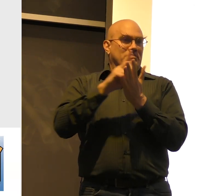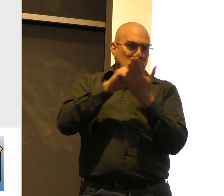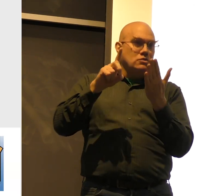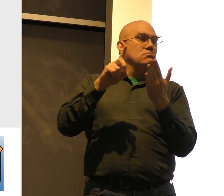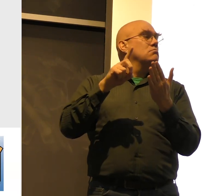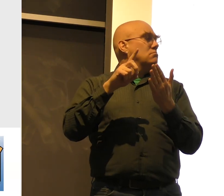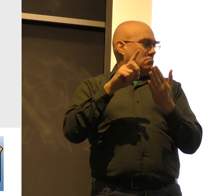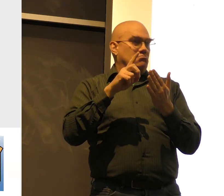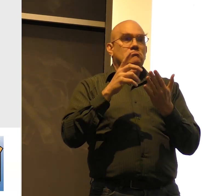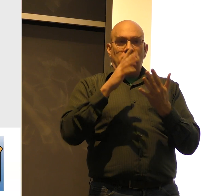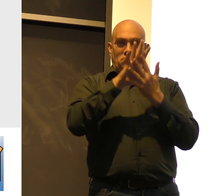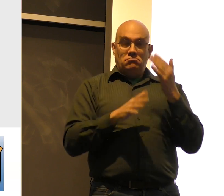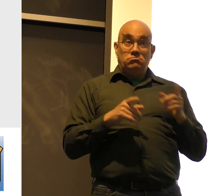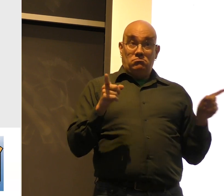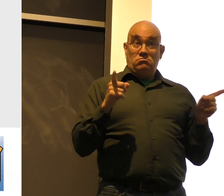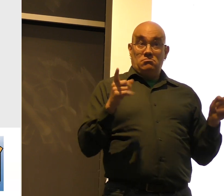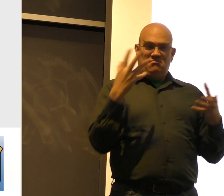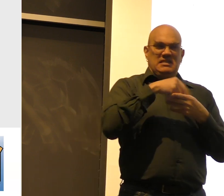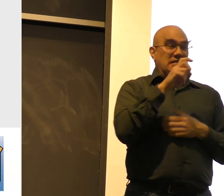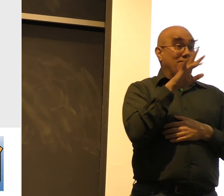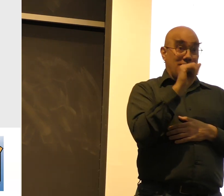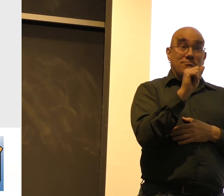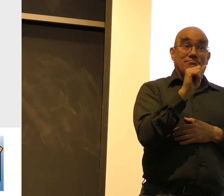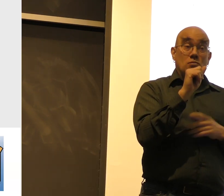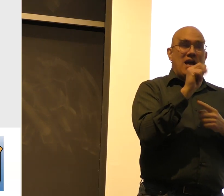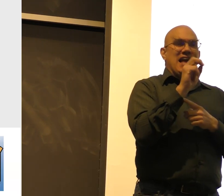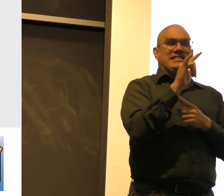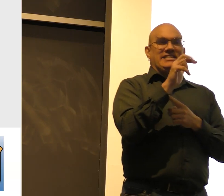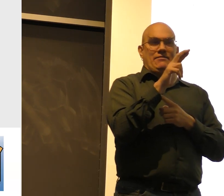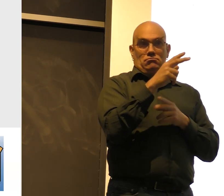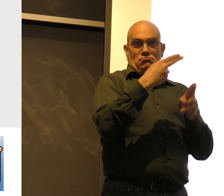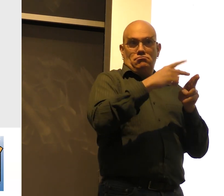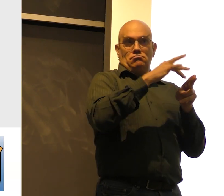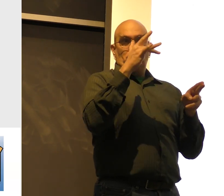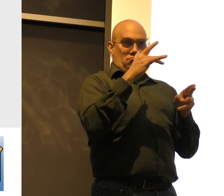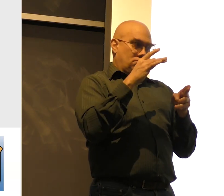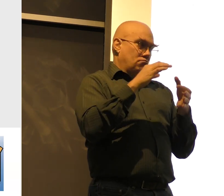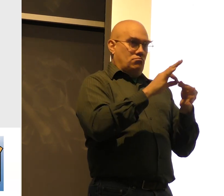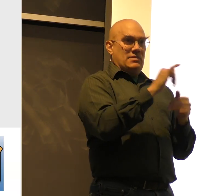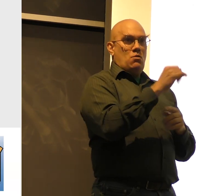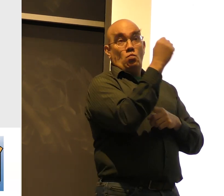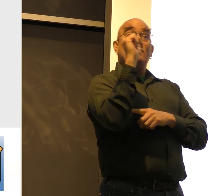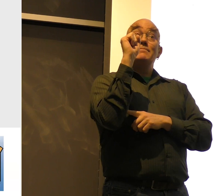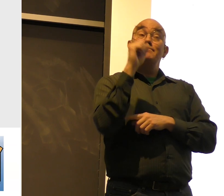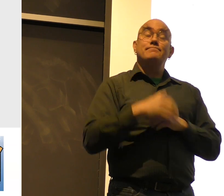also expressing discrimination and oppression. That's all part of the Devia movement, and Anne Silver was